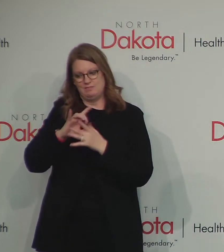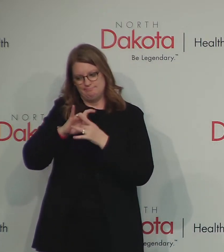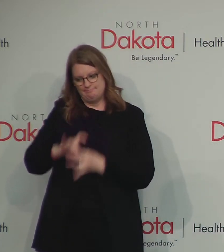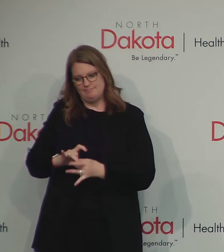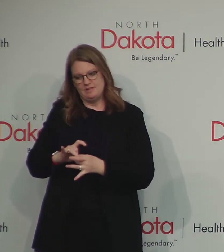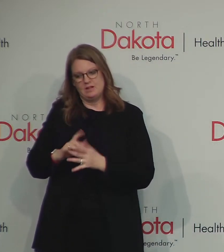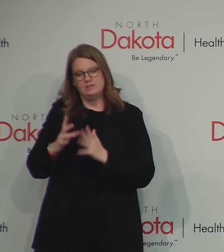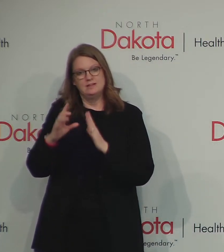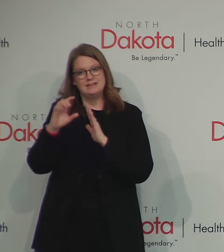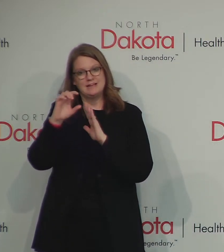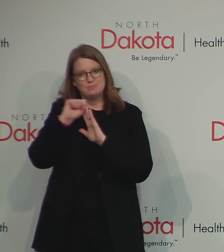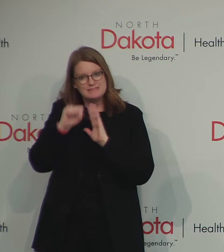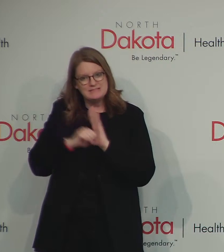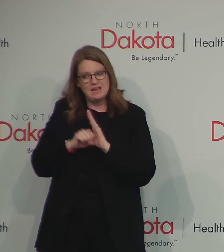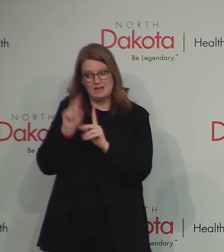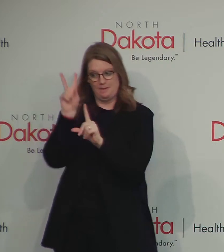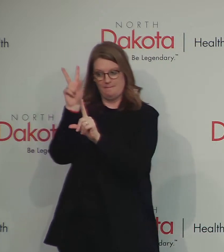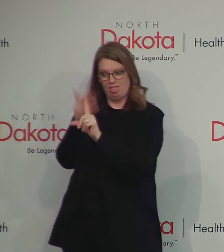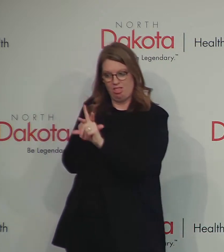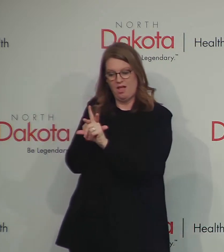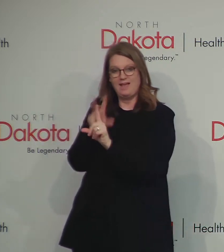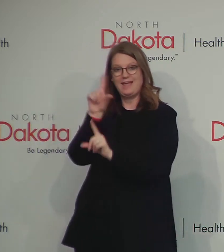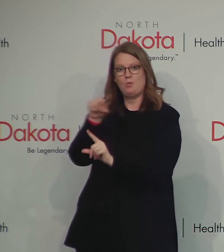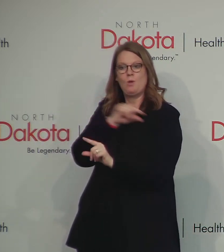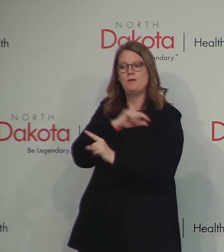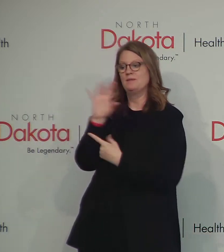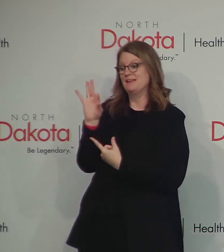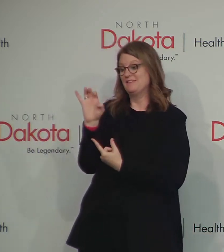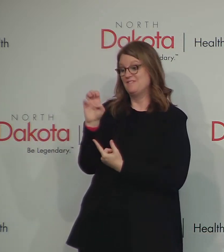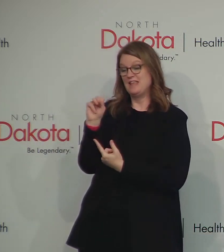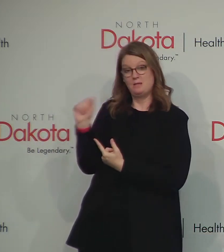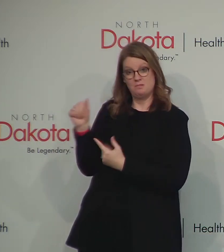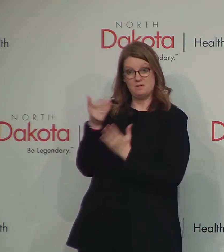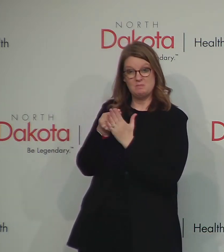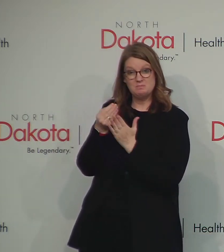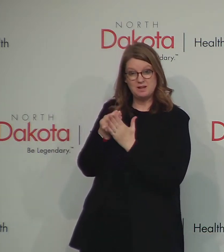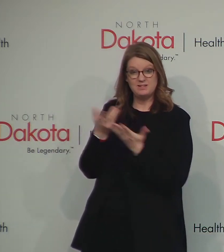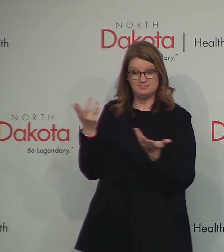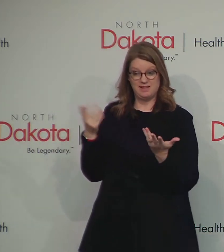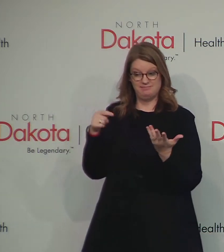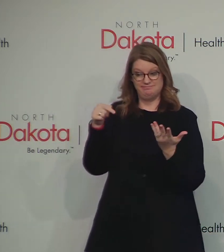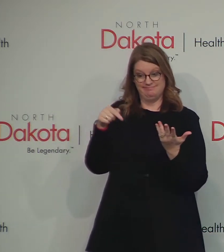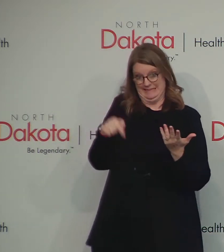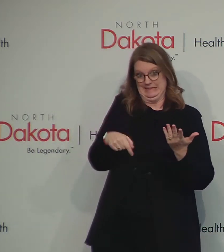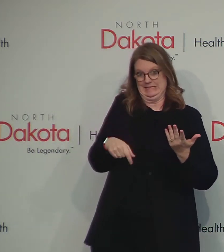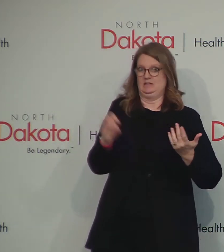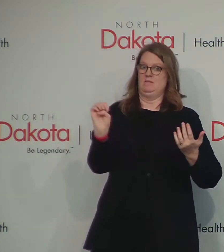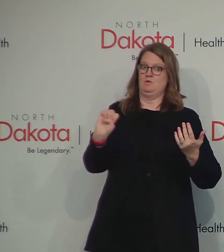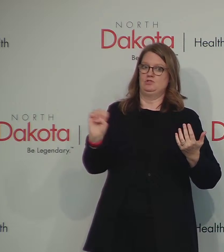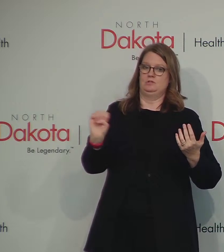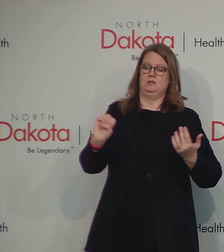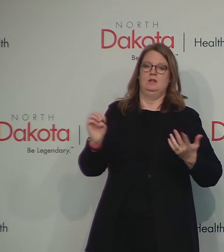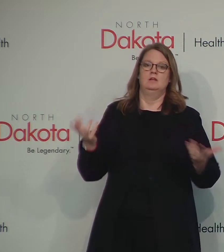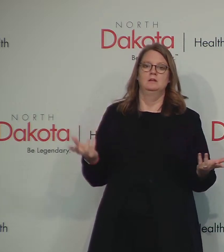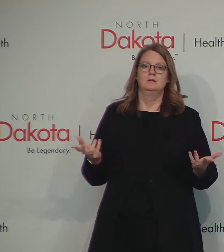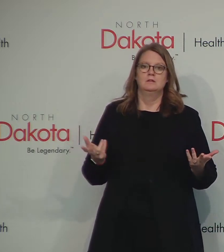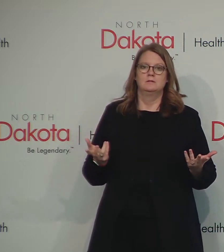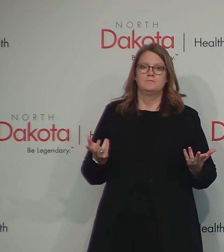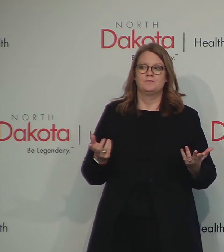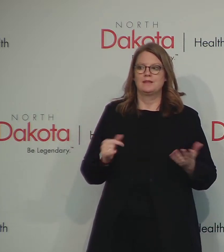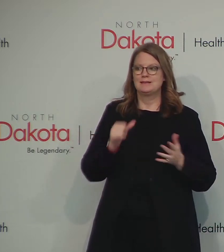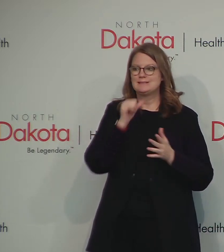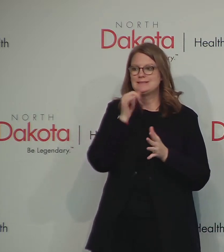can apply for and qualify FEMA dollars, for example, during these emergencies. And so it's not a simple